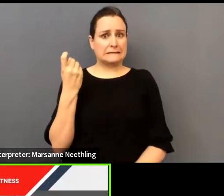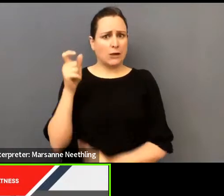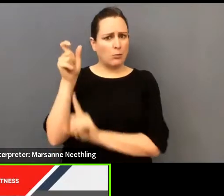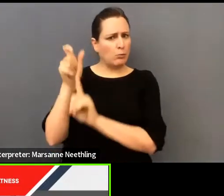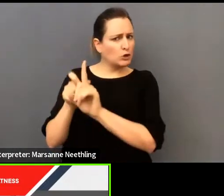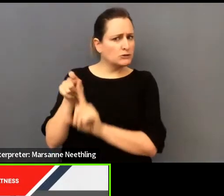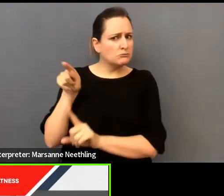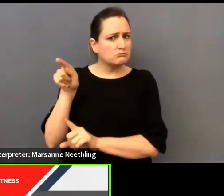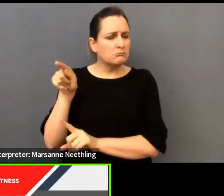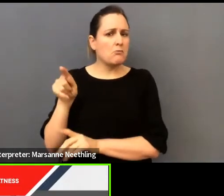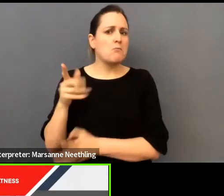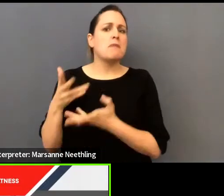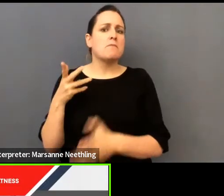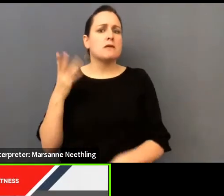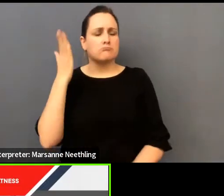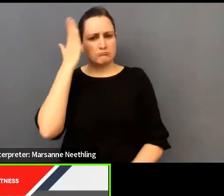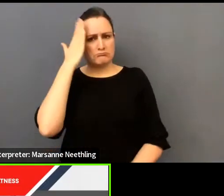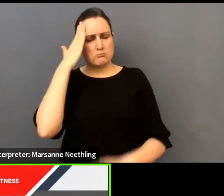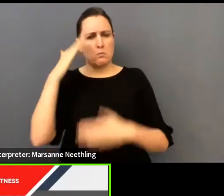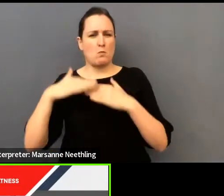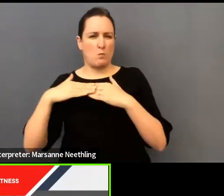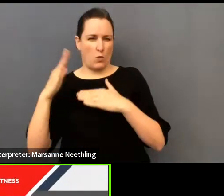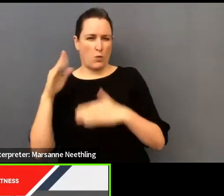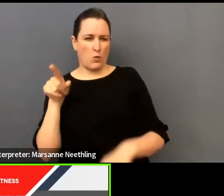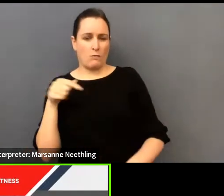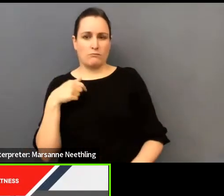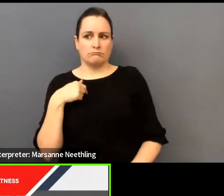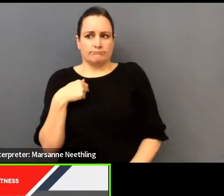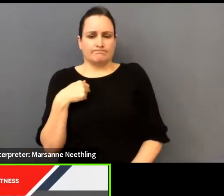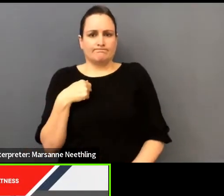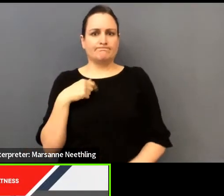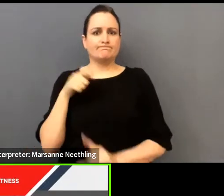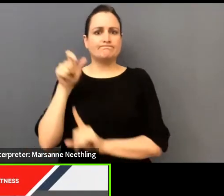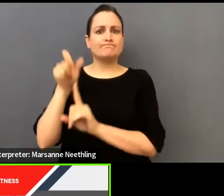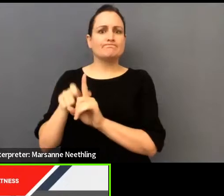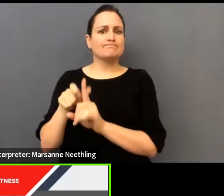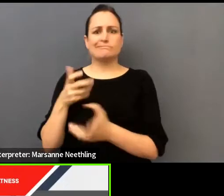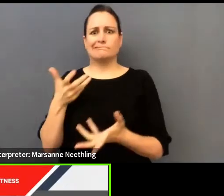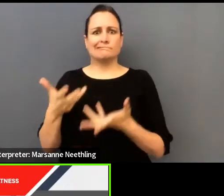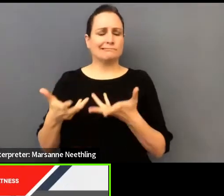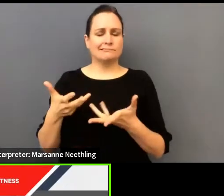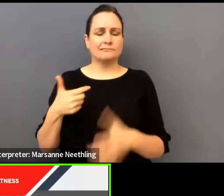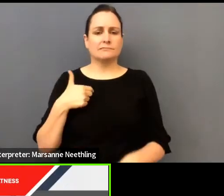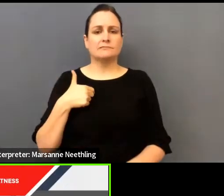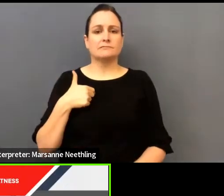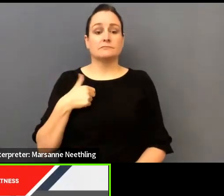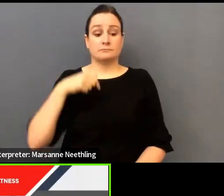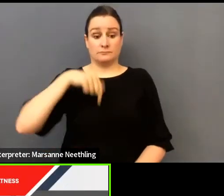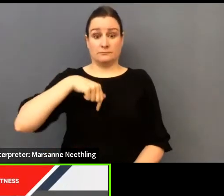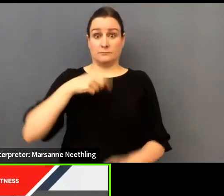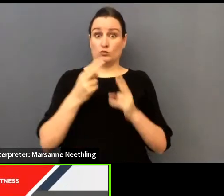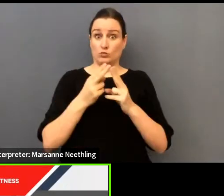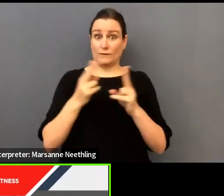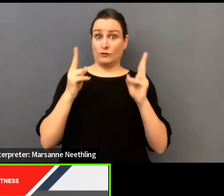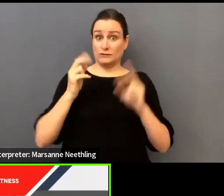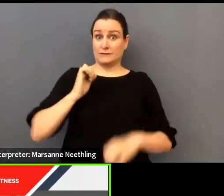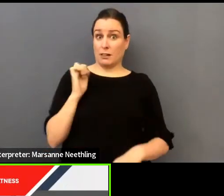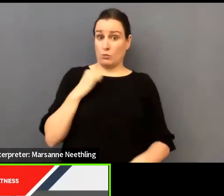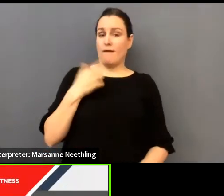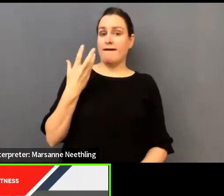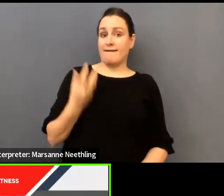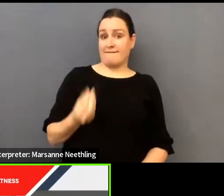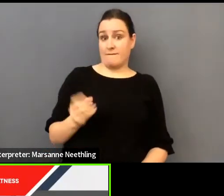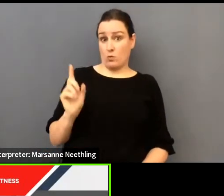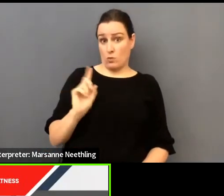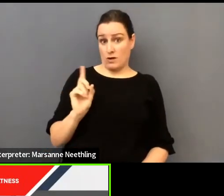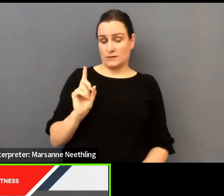but I can't remember who one would contact. I know at our university, at Stellenbosch University, our Faculty